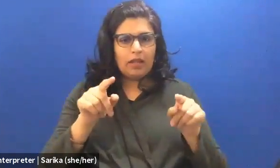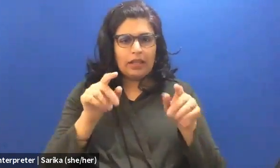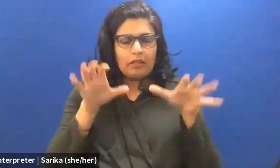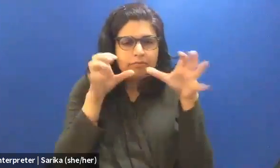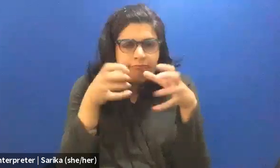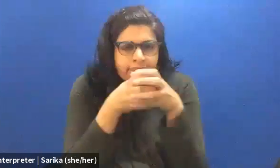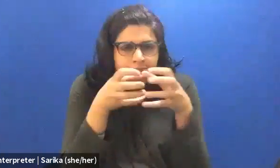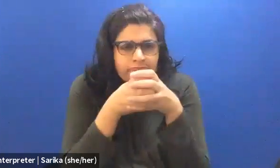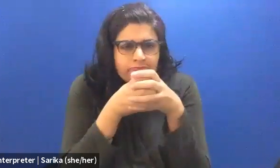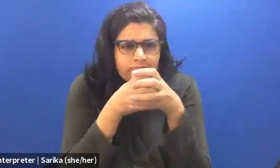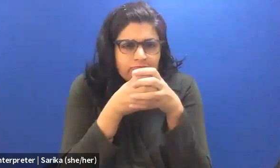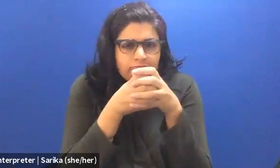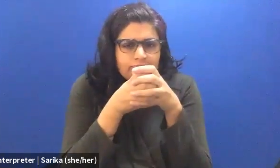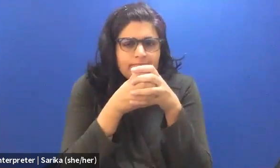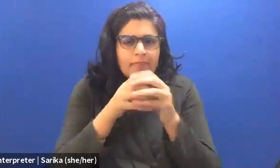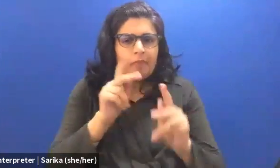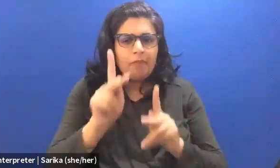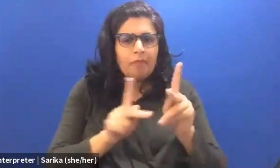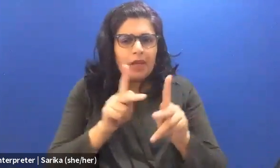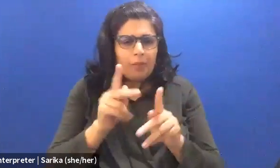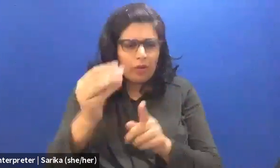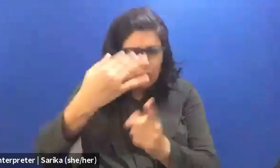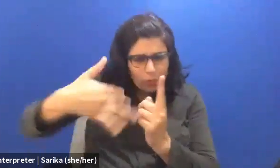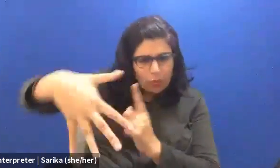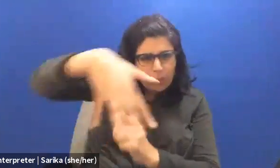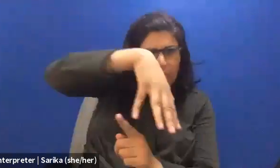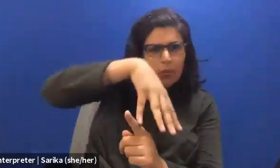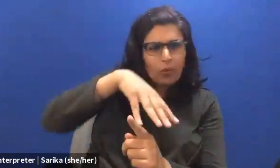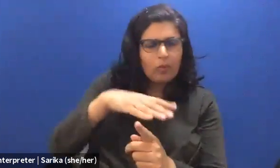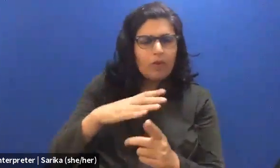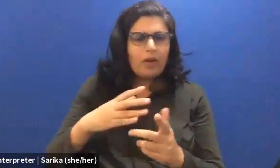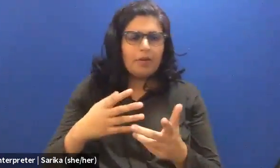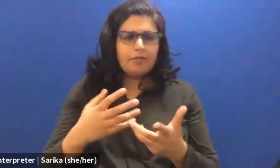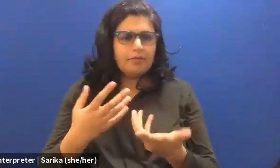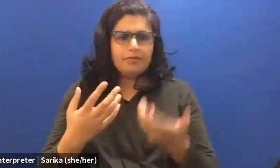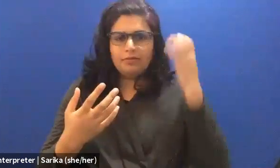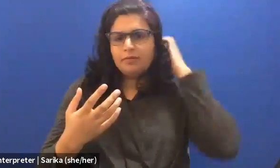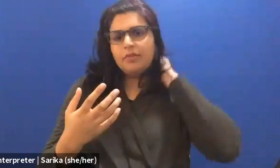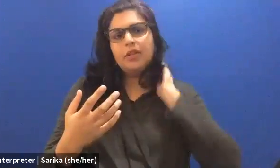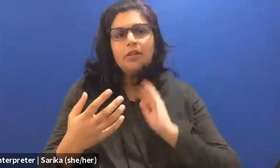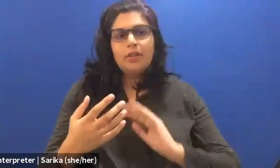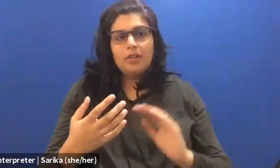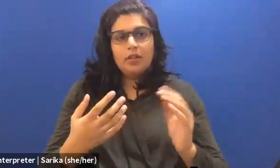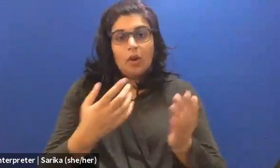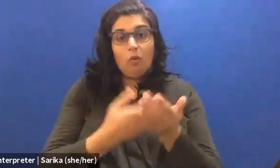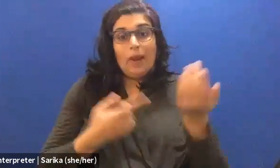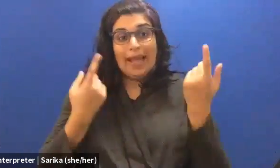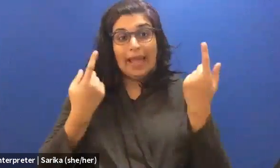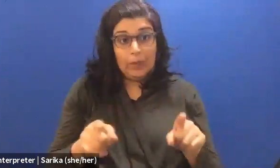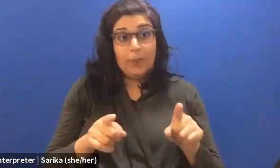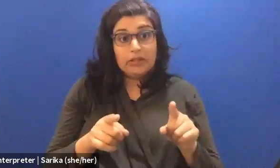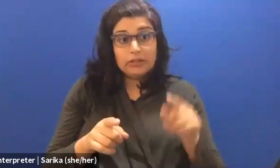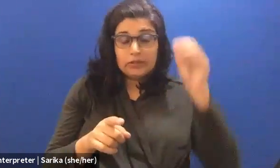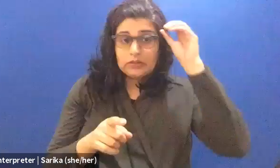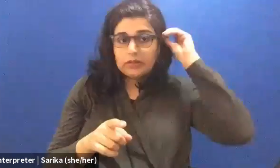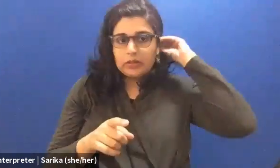immediate people that are in proximity of what is happening. And